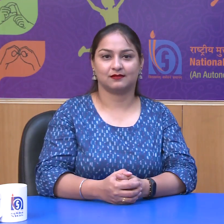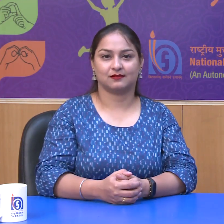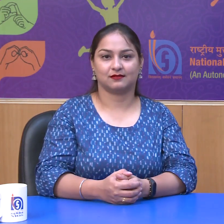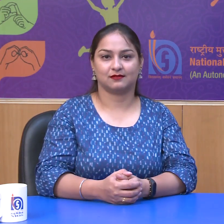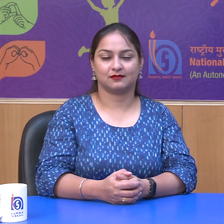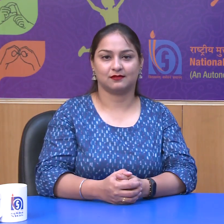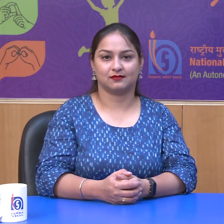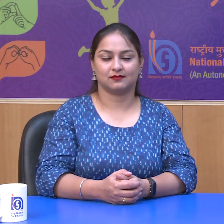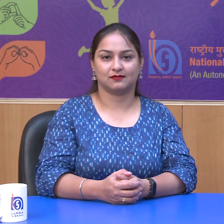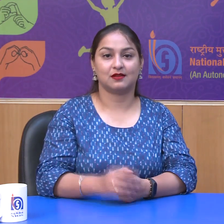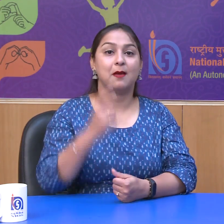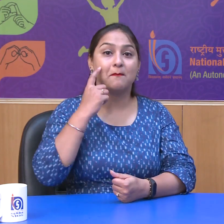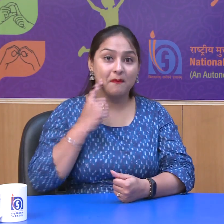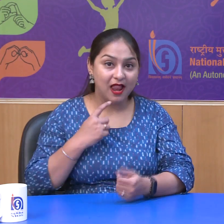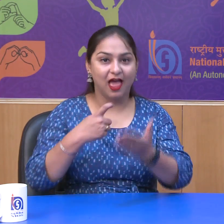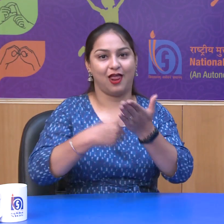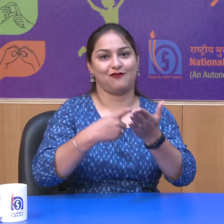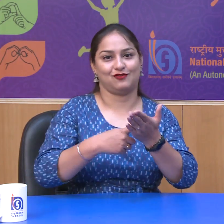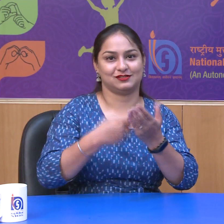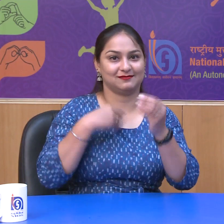and Yellow Revolution.